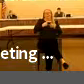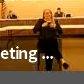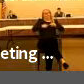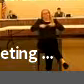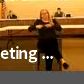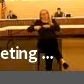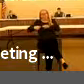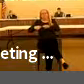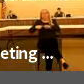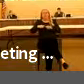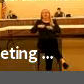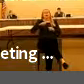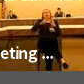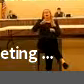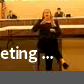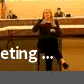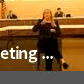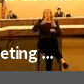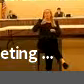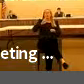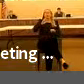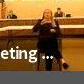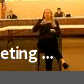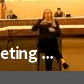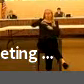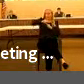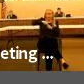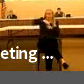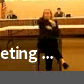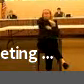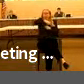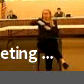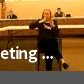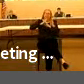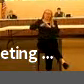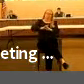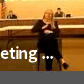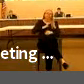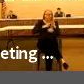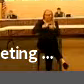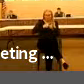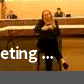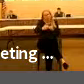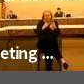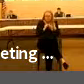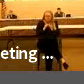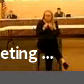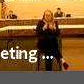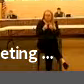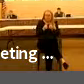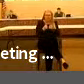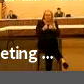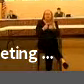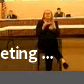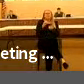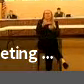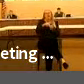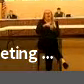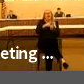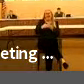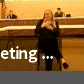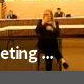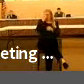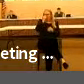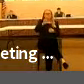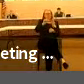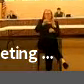increases to our buffering and screening. Starting on the west side of the project, there's a transitional buffer that's required by code